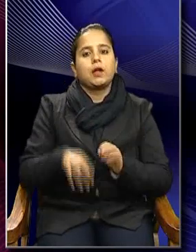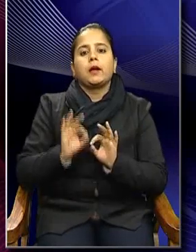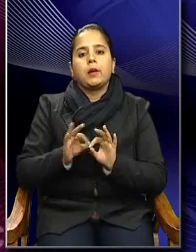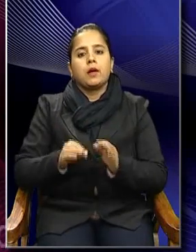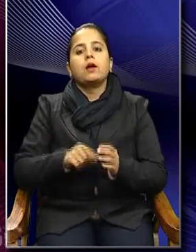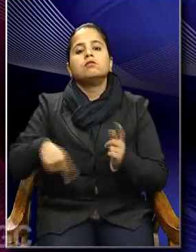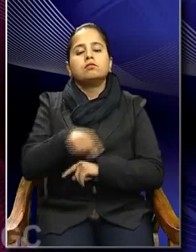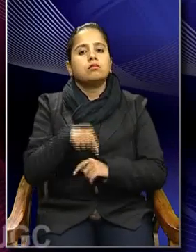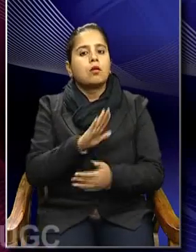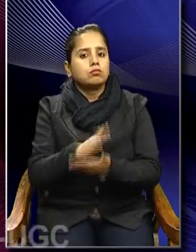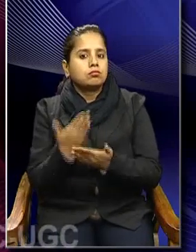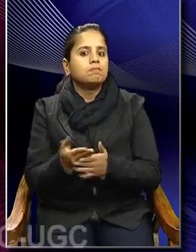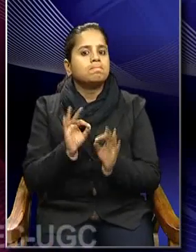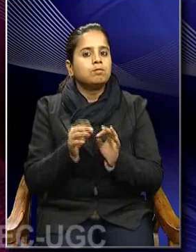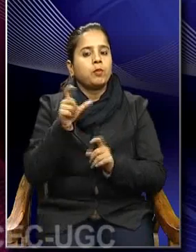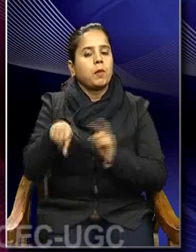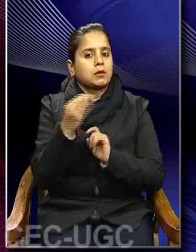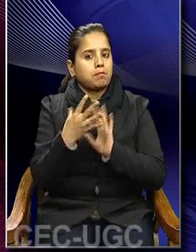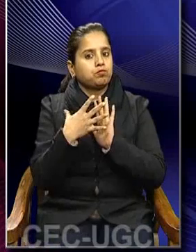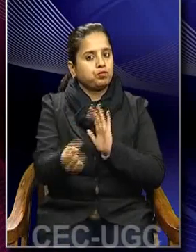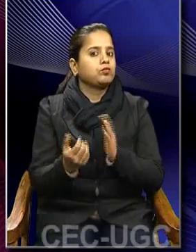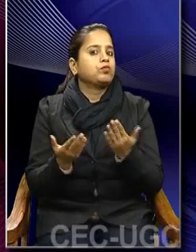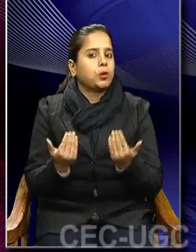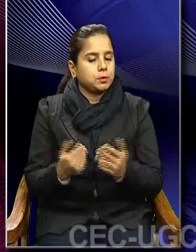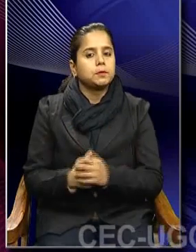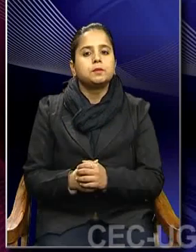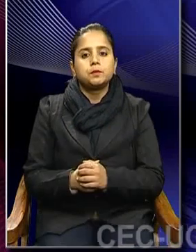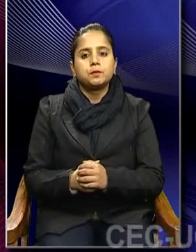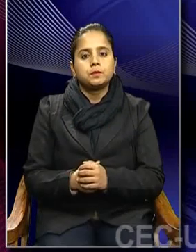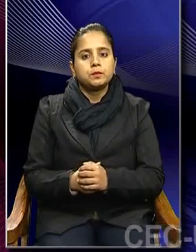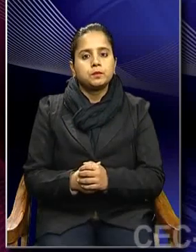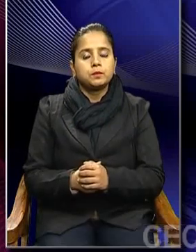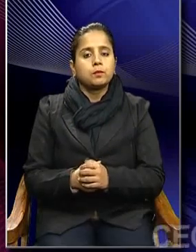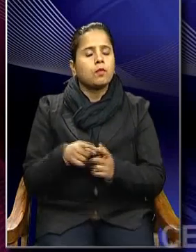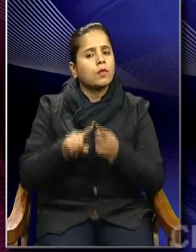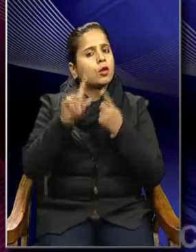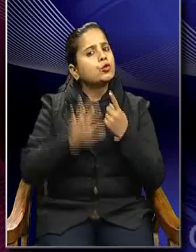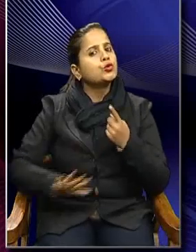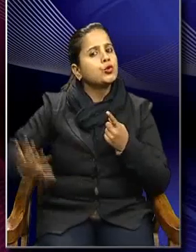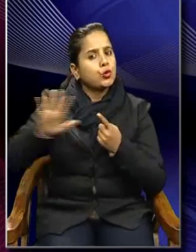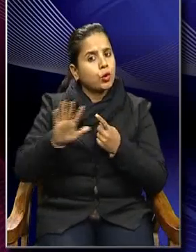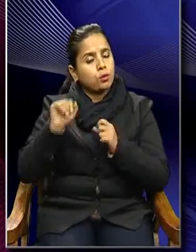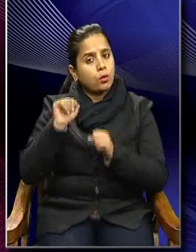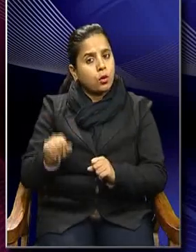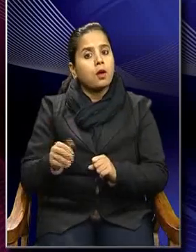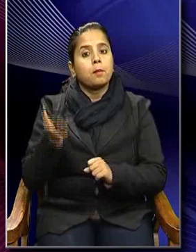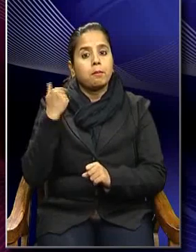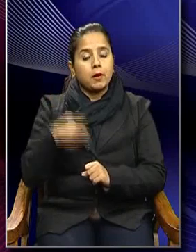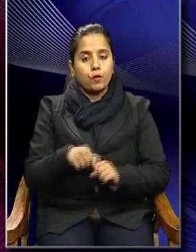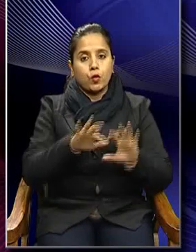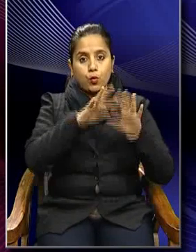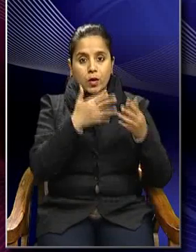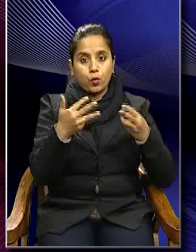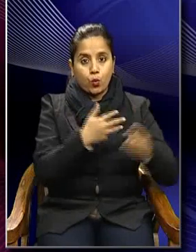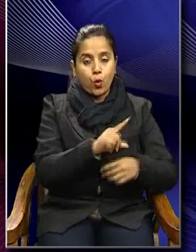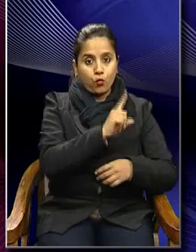sense of some people. Now, Europe in the interwar period is